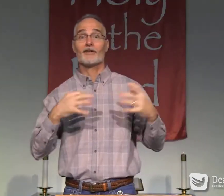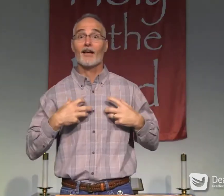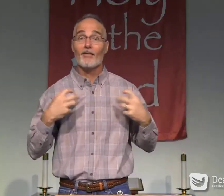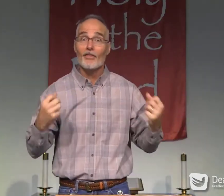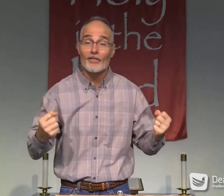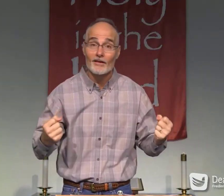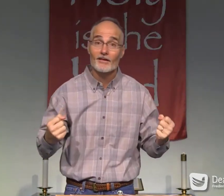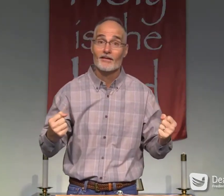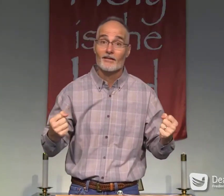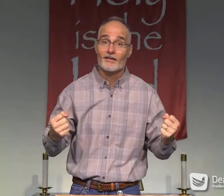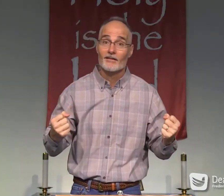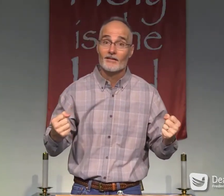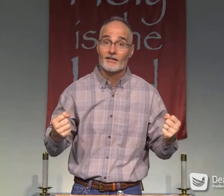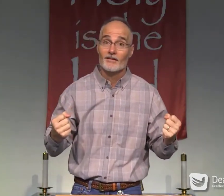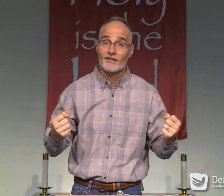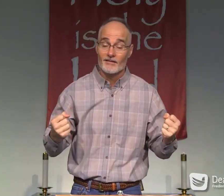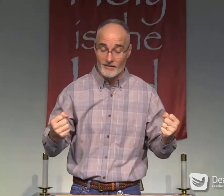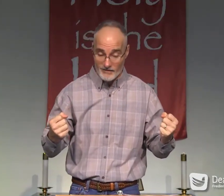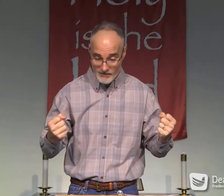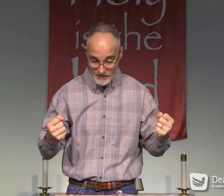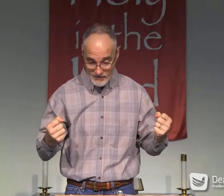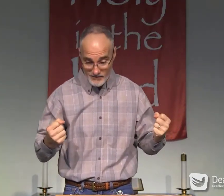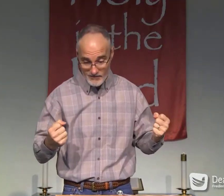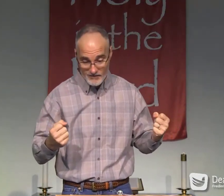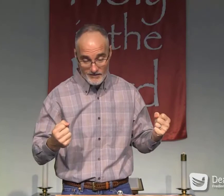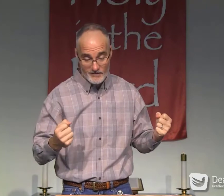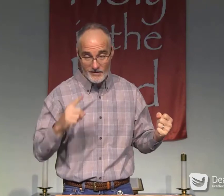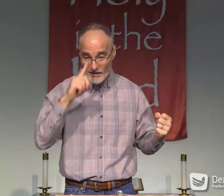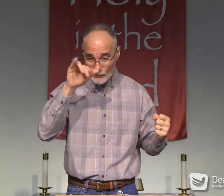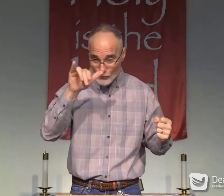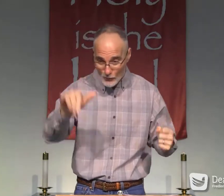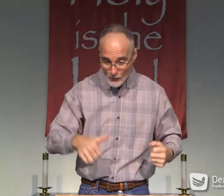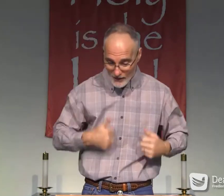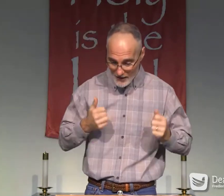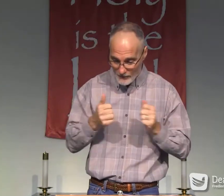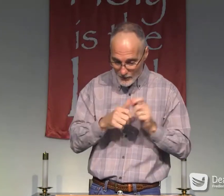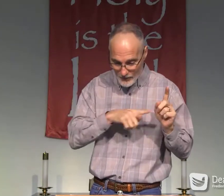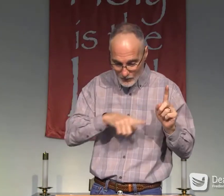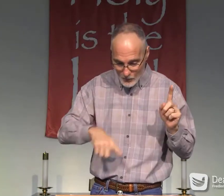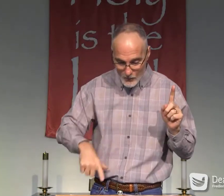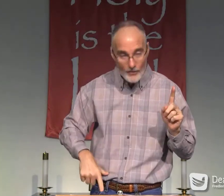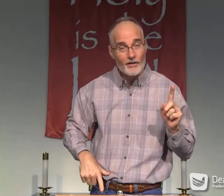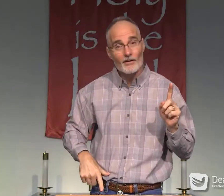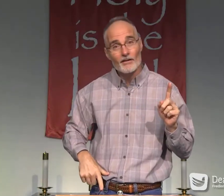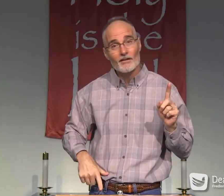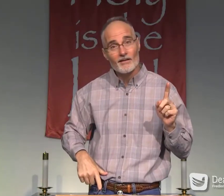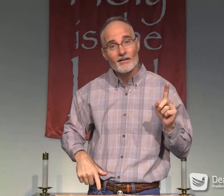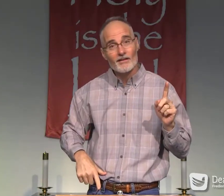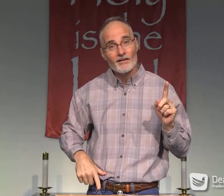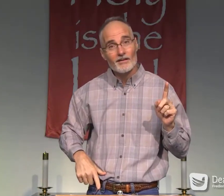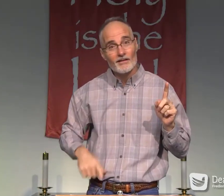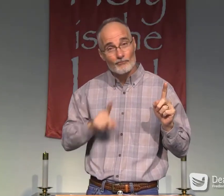imagine? Perfect health. eternal life with the